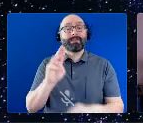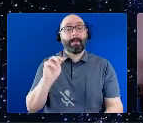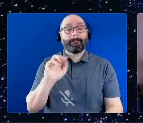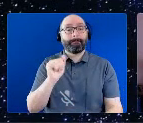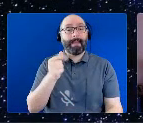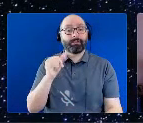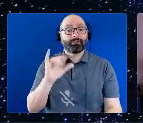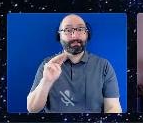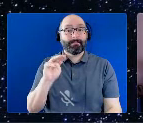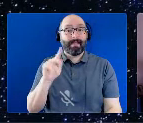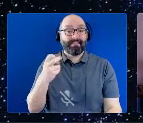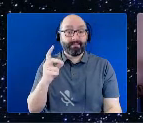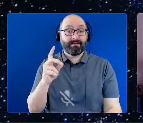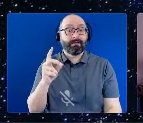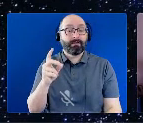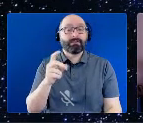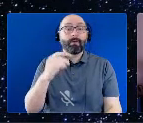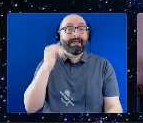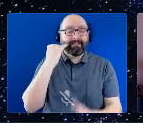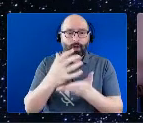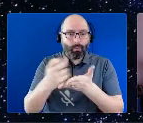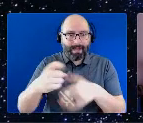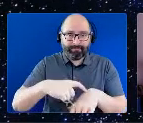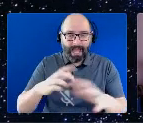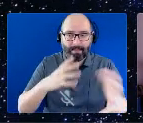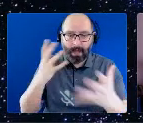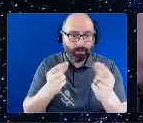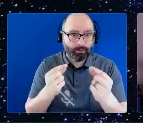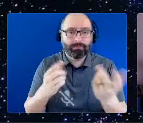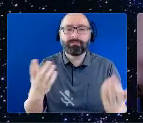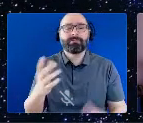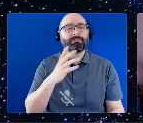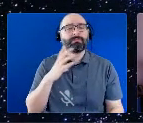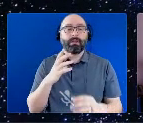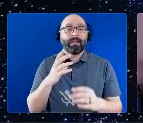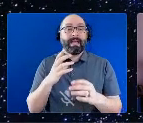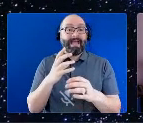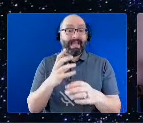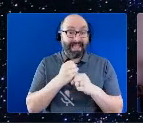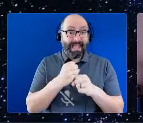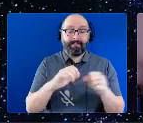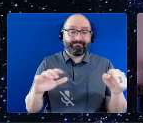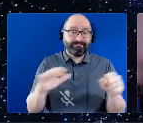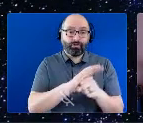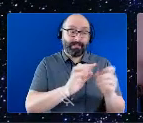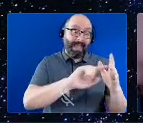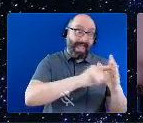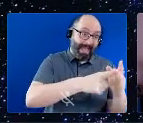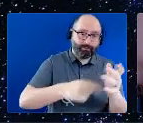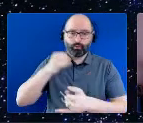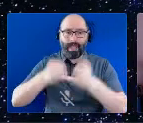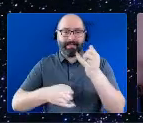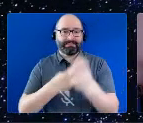earlier about if you're running out of time, what do? Get the full end-to-end skeleton written.